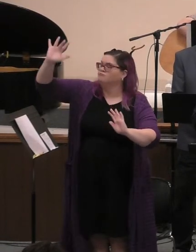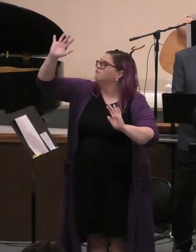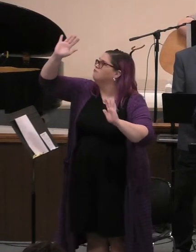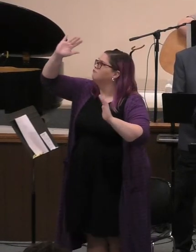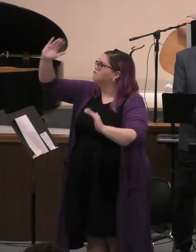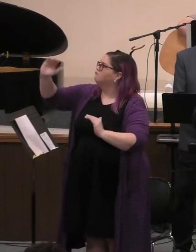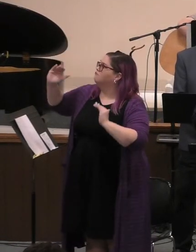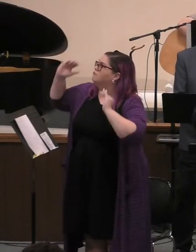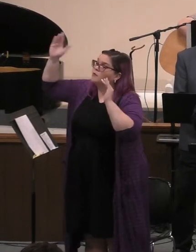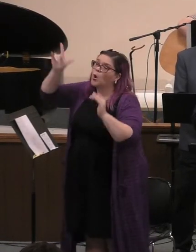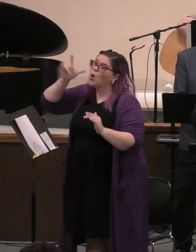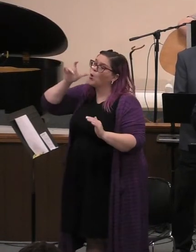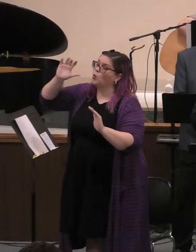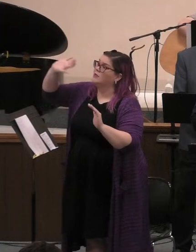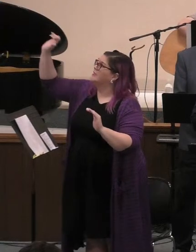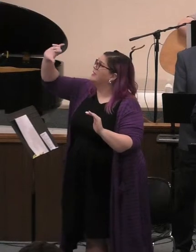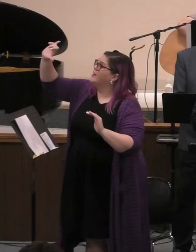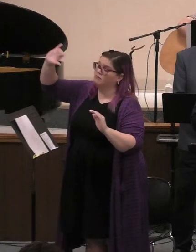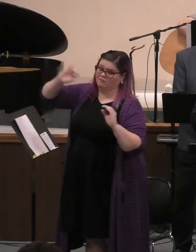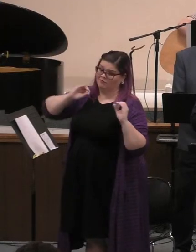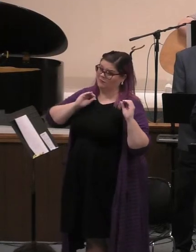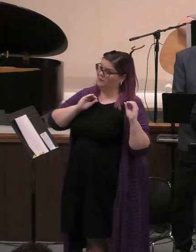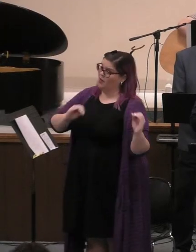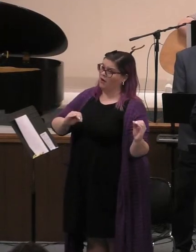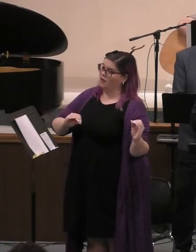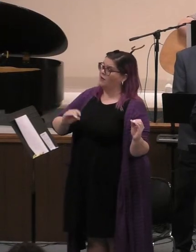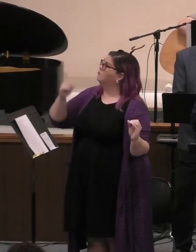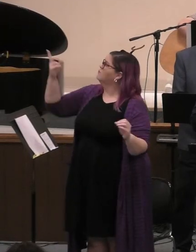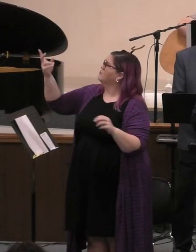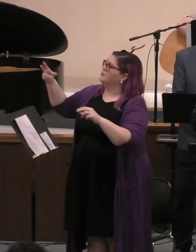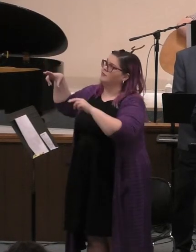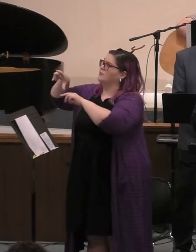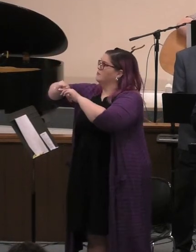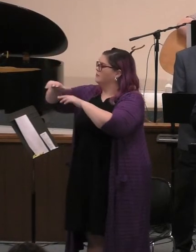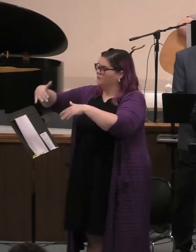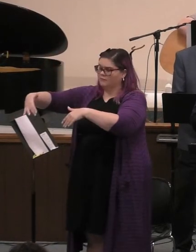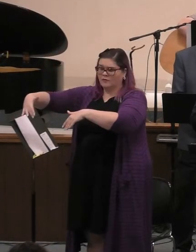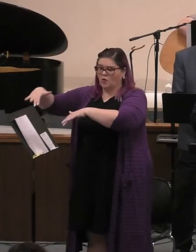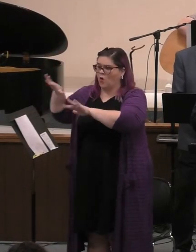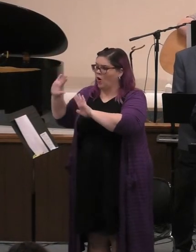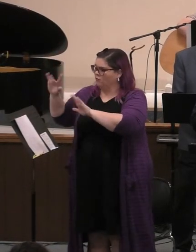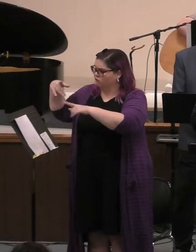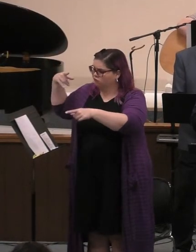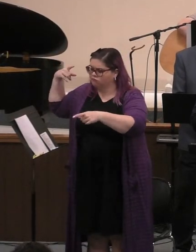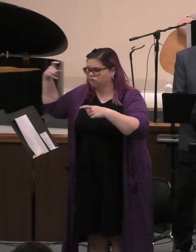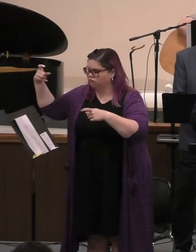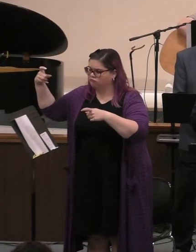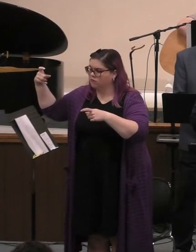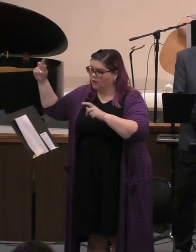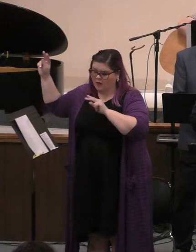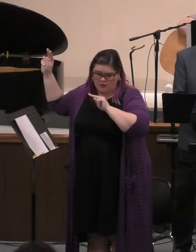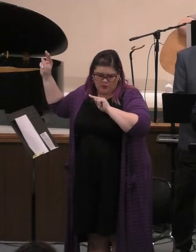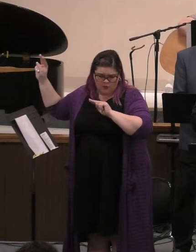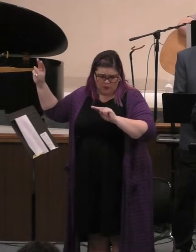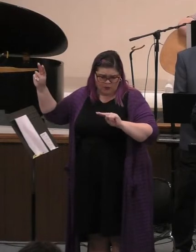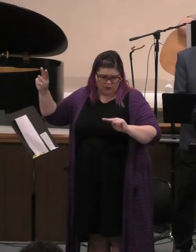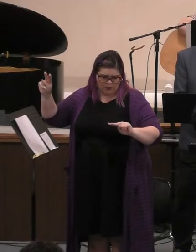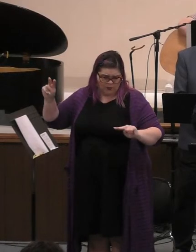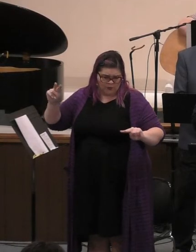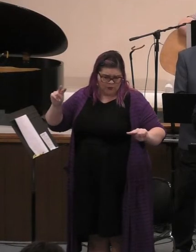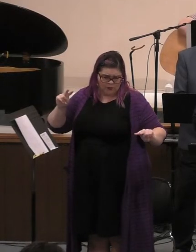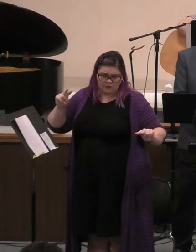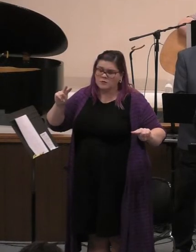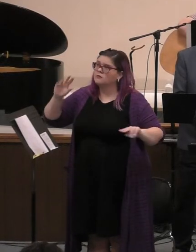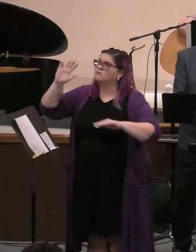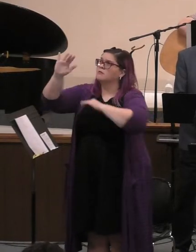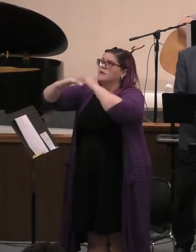is like the Lord our God, the one who sits enthroned on high, who stoops down to look on the heavens and